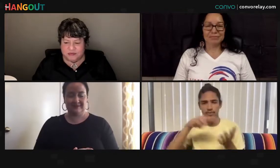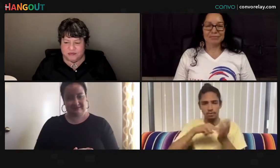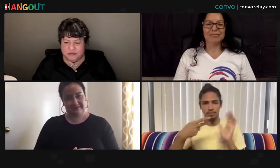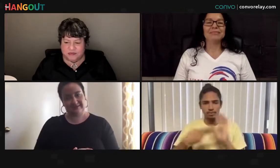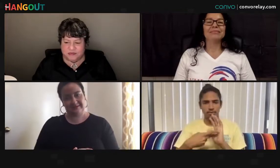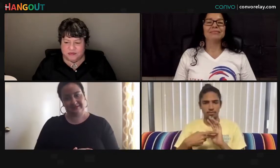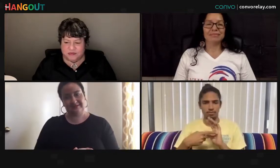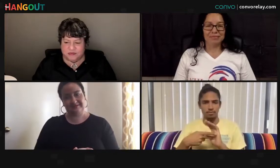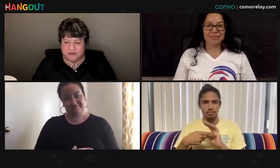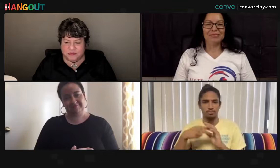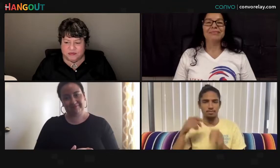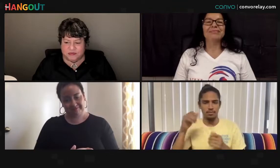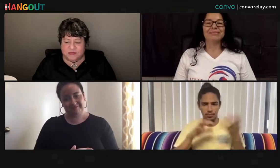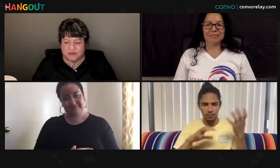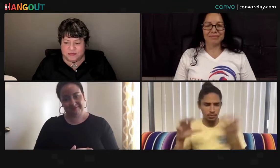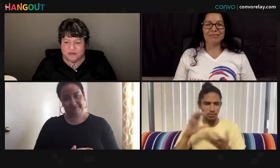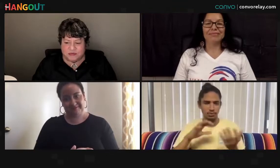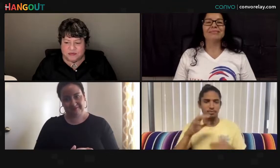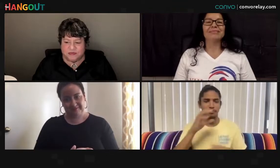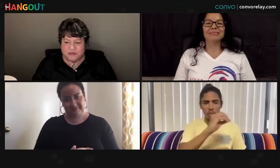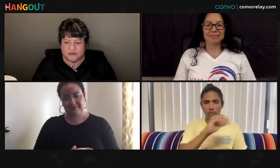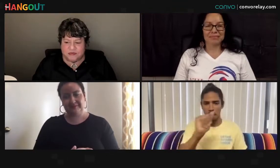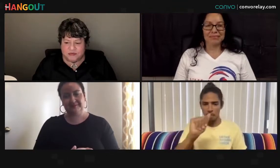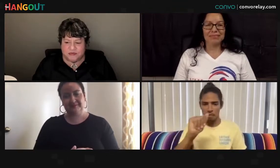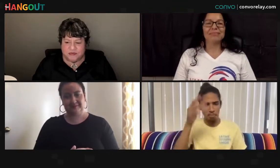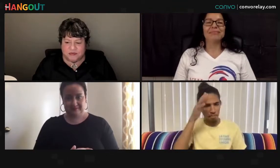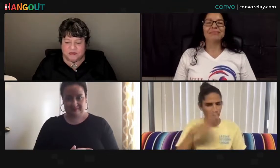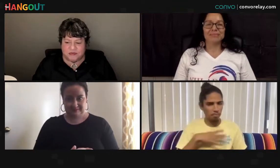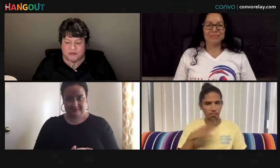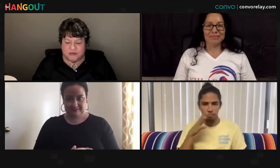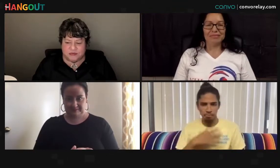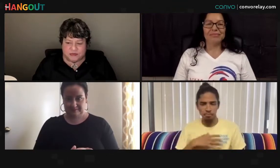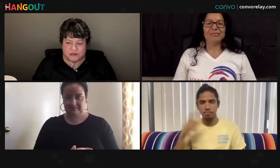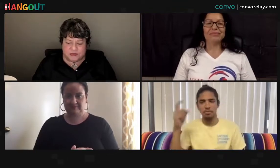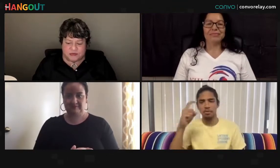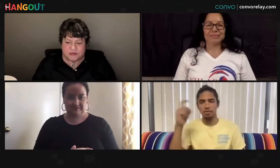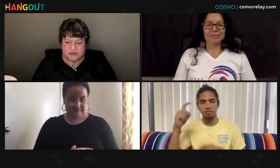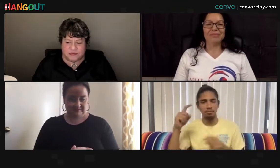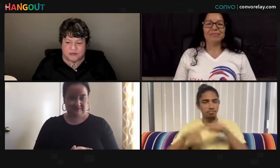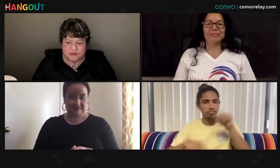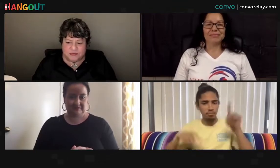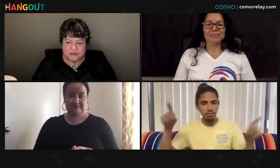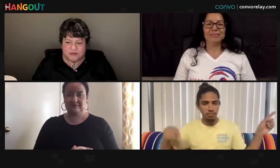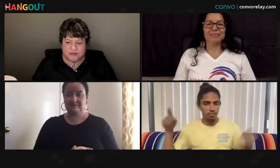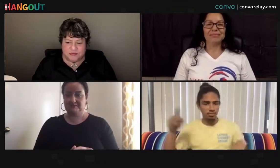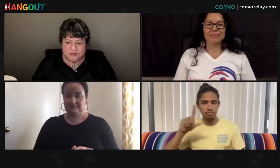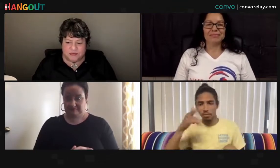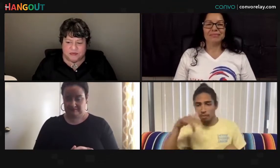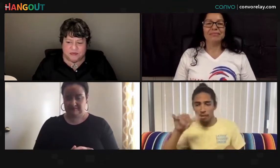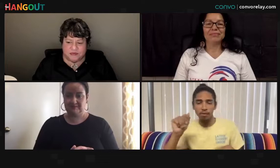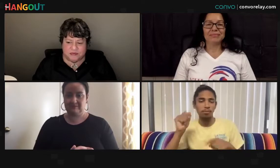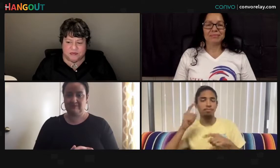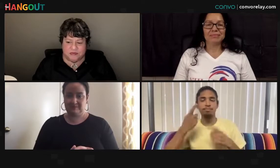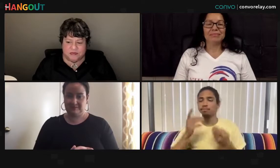Latino, Latinx, and Latina, and there's a lot of confusion with what that means, the feminine